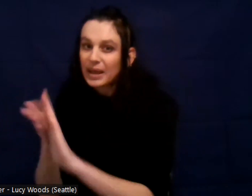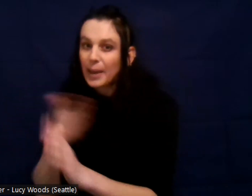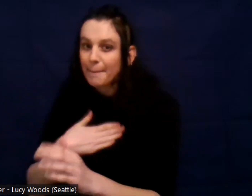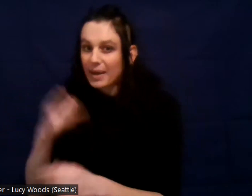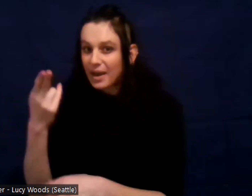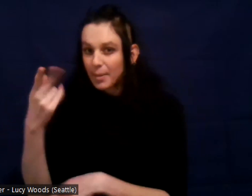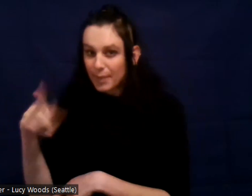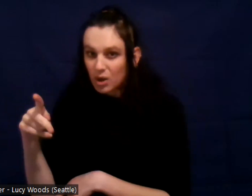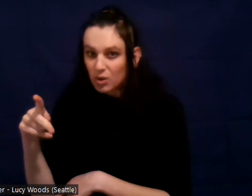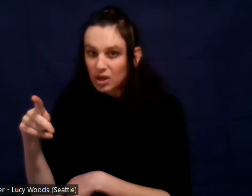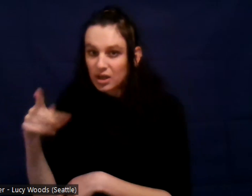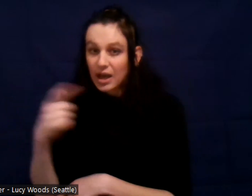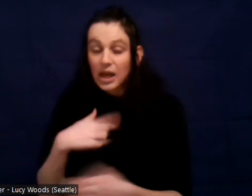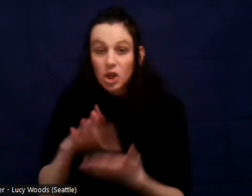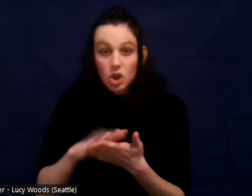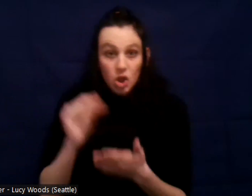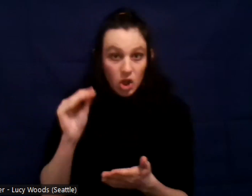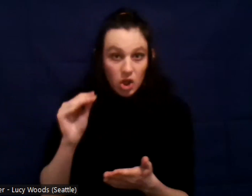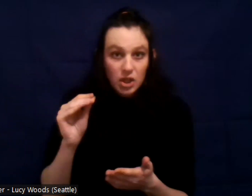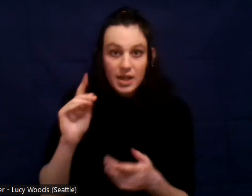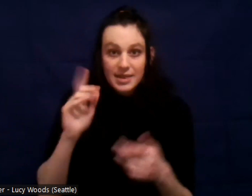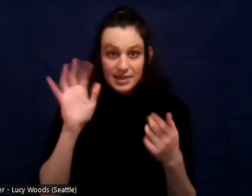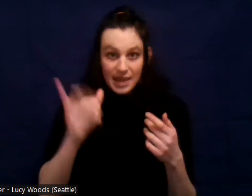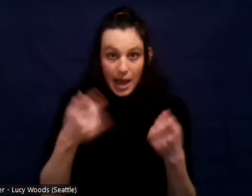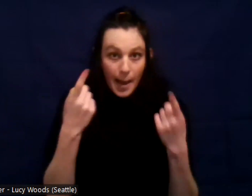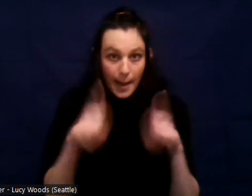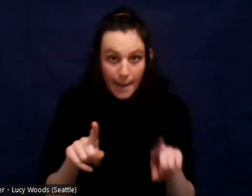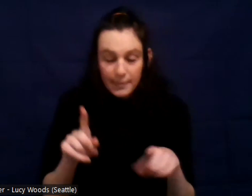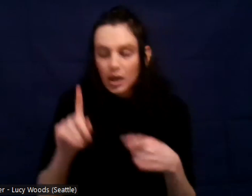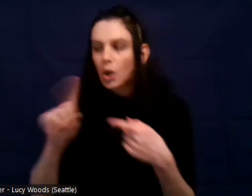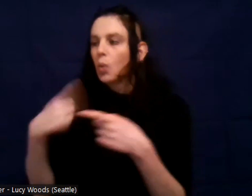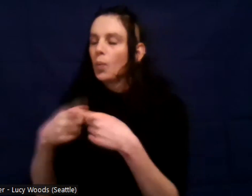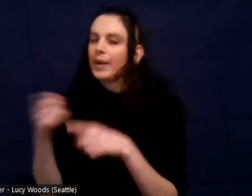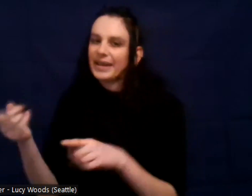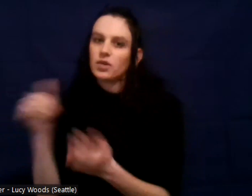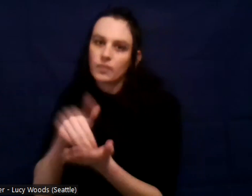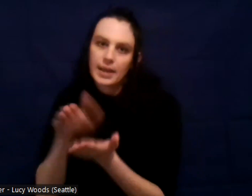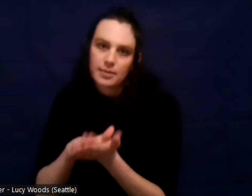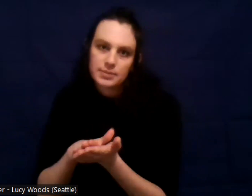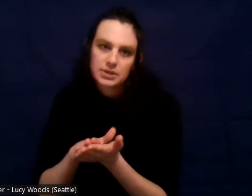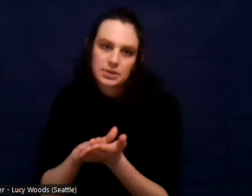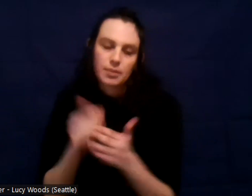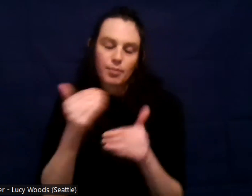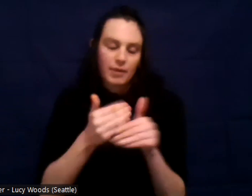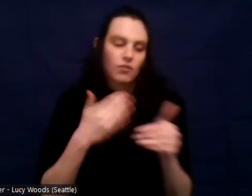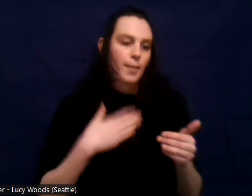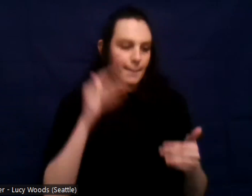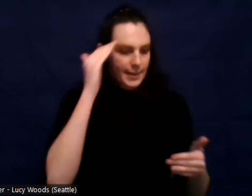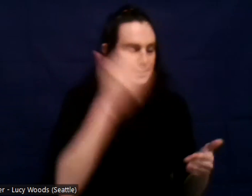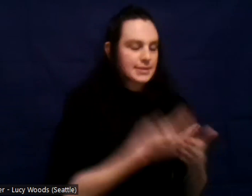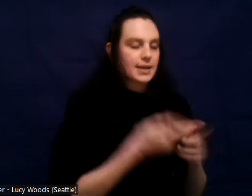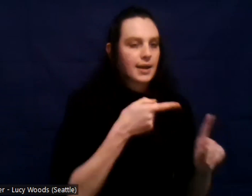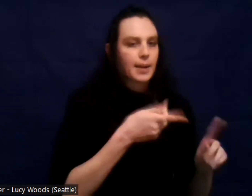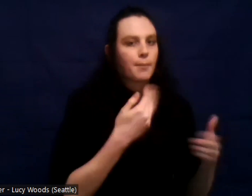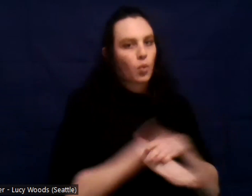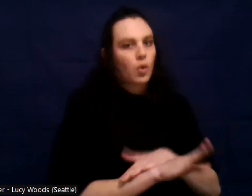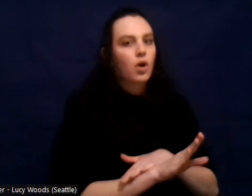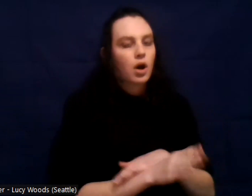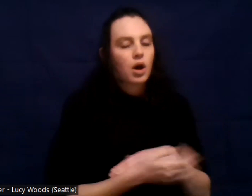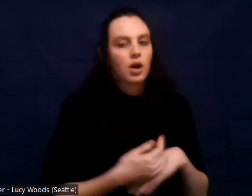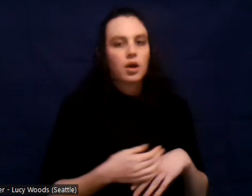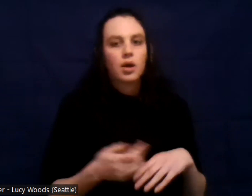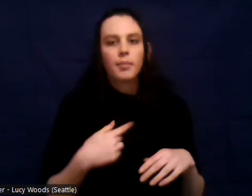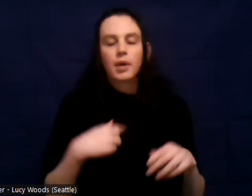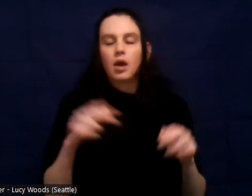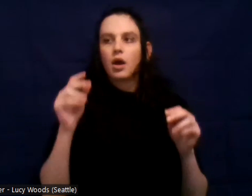relapsed, um, shortly before my son was born. And it was like I snapped out of it. Like I was like, holy